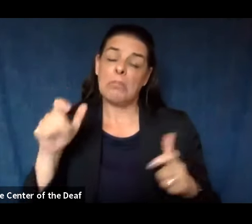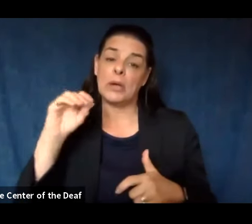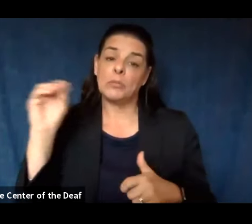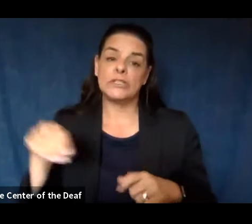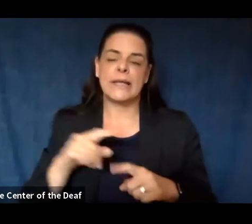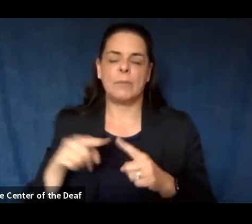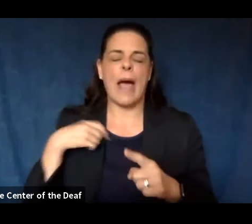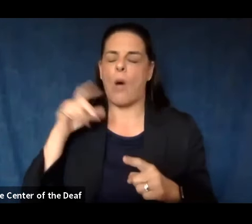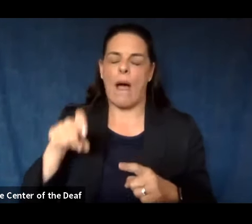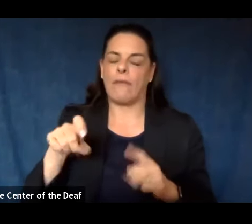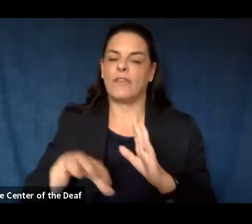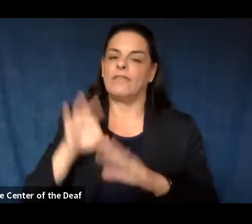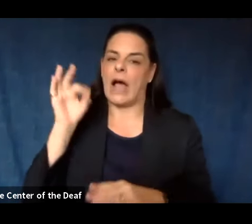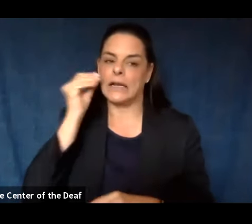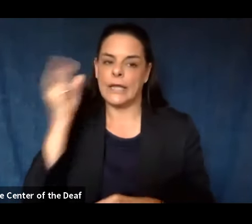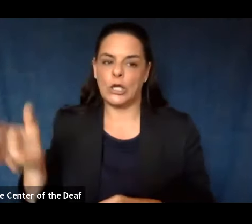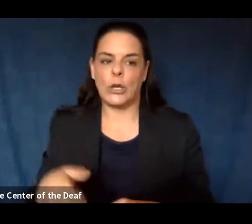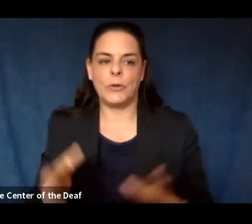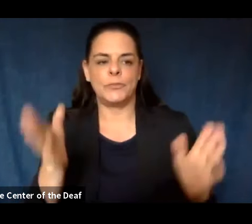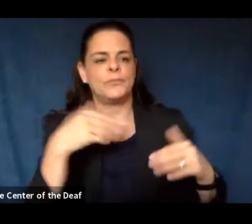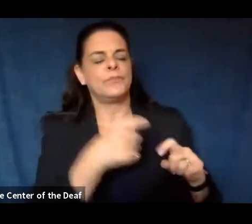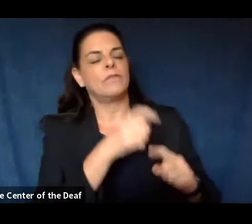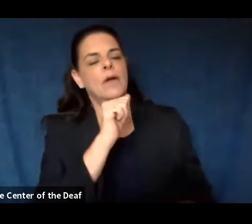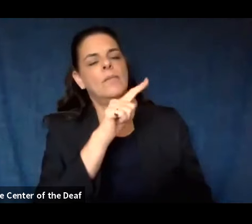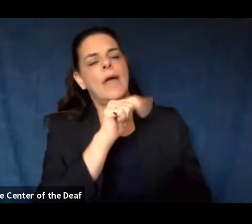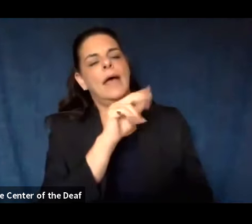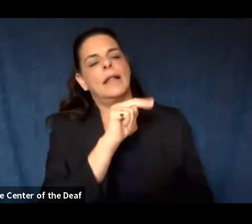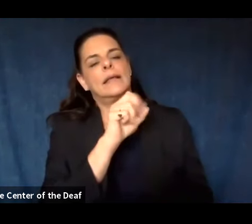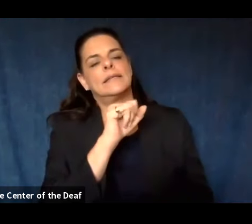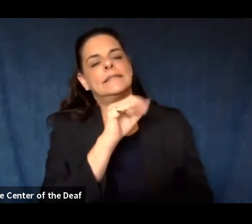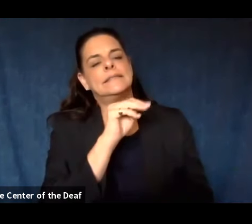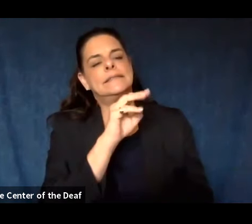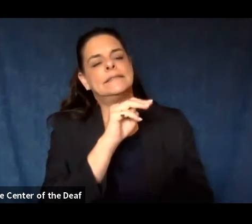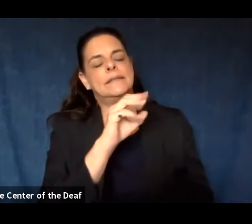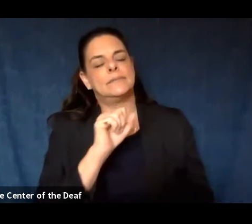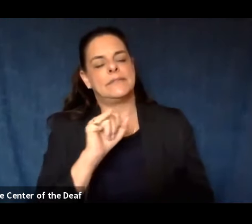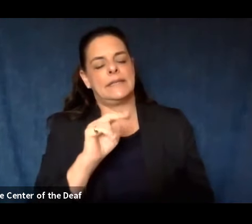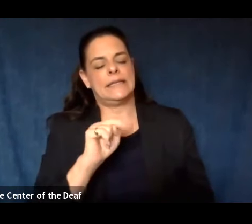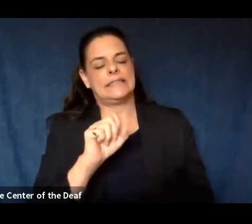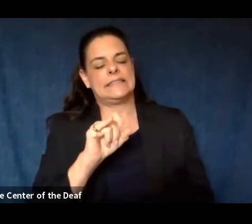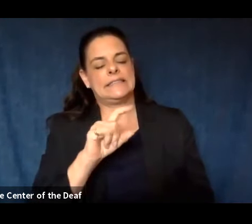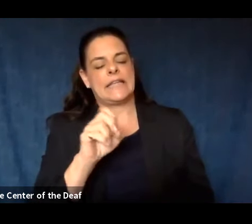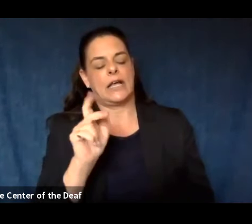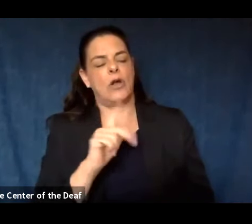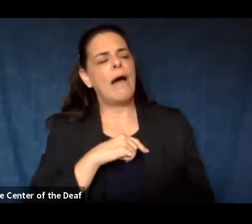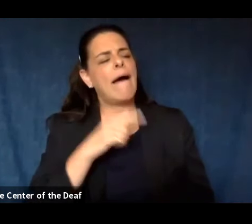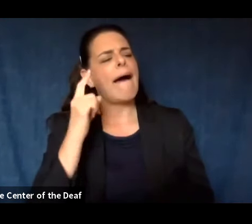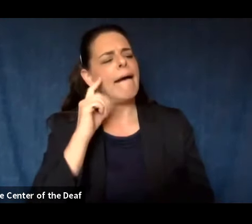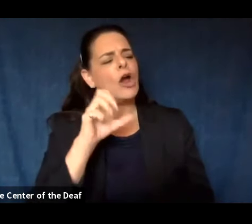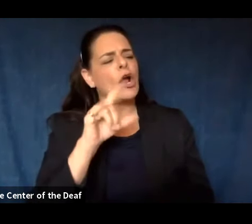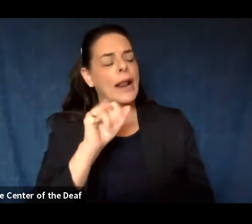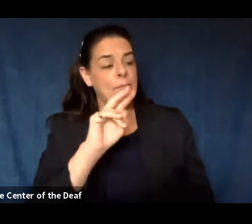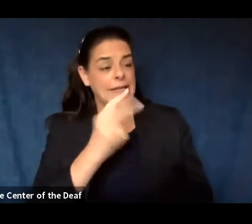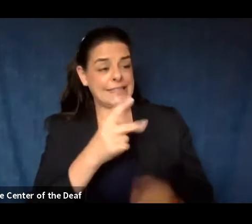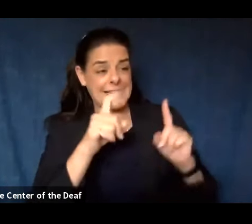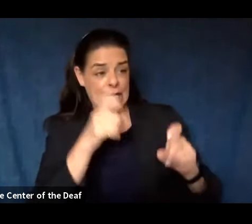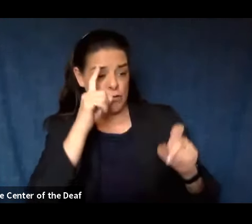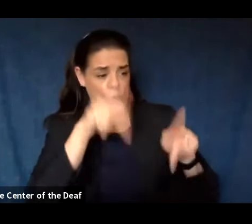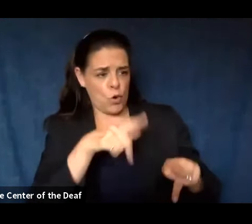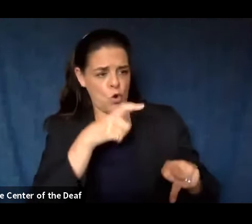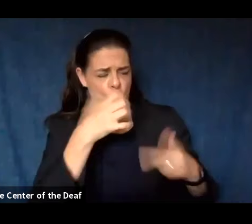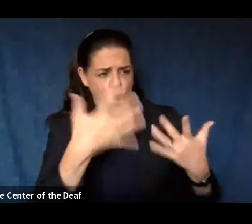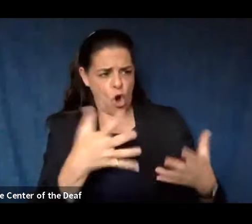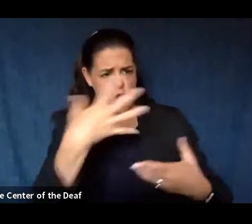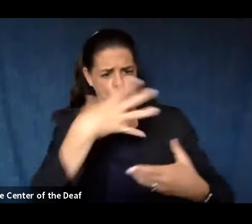look at it. From Alan Sims with Inside of Knoxville, hearing claims that a second test for a person who has already been included